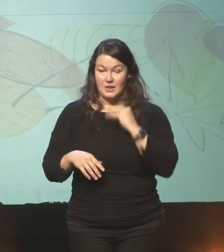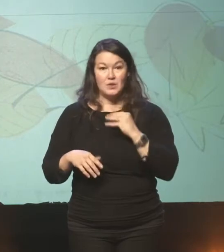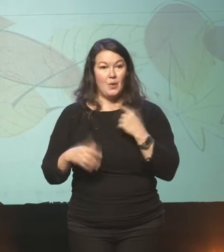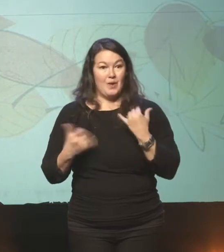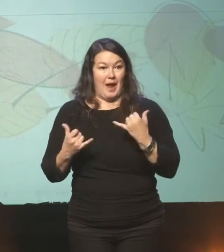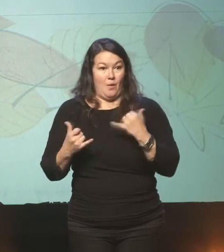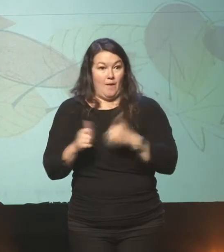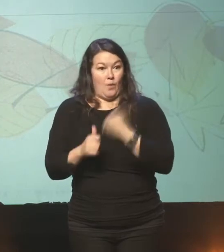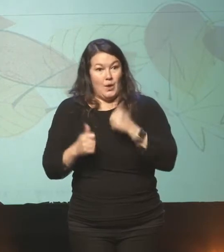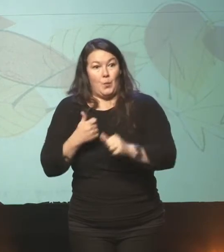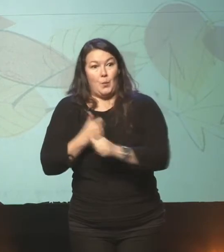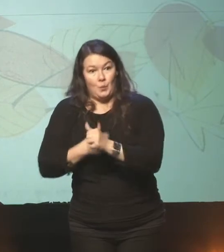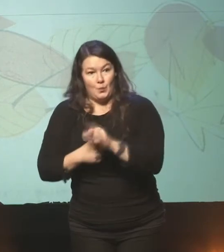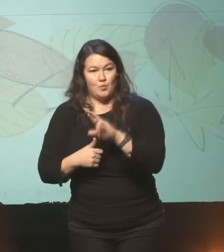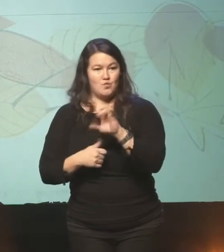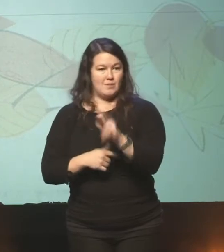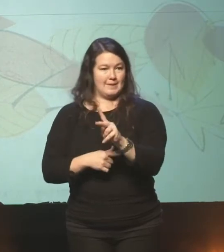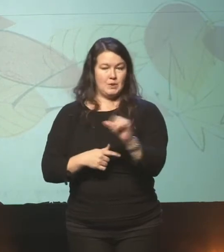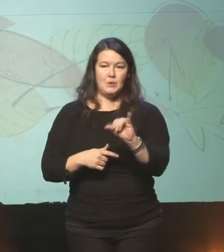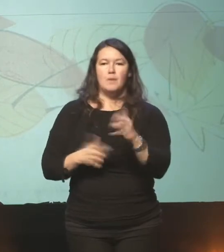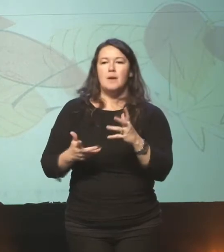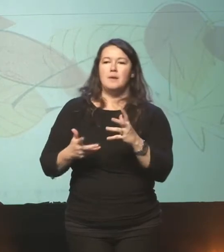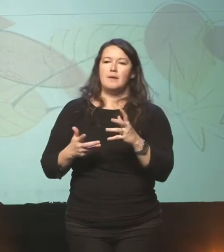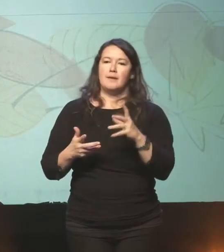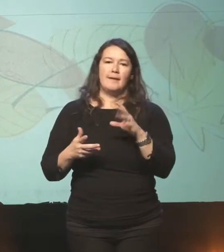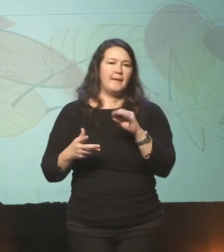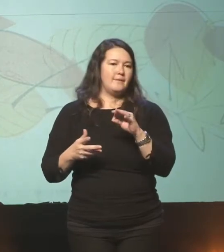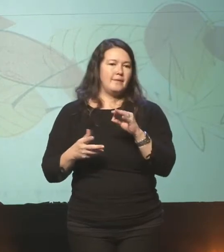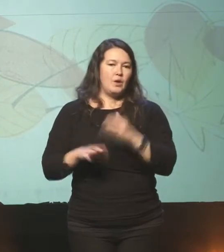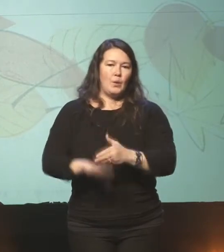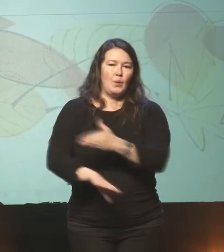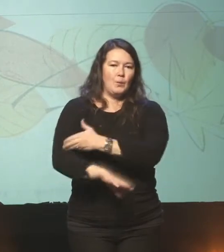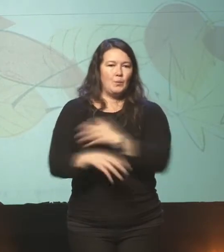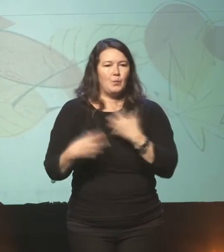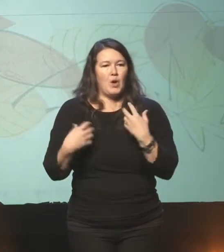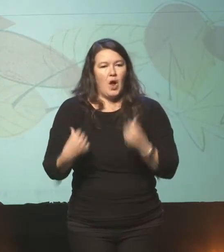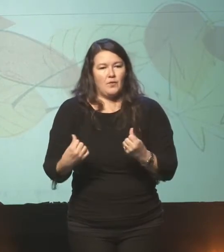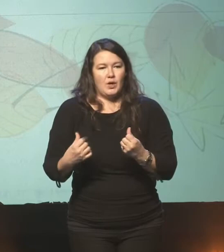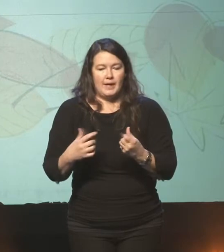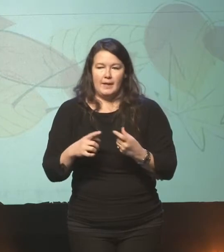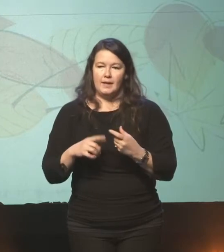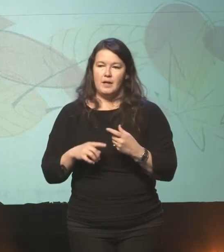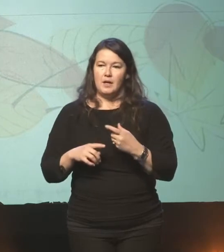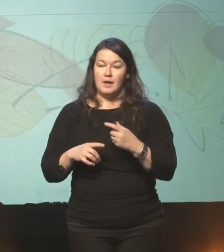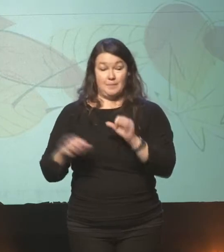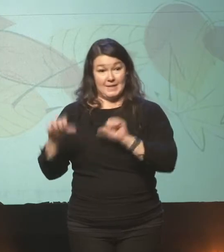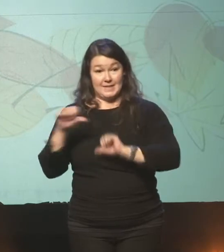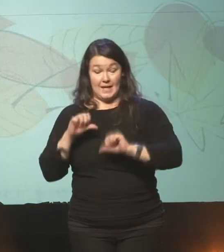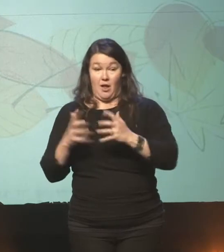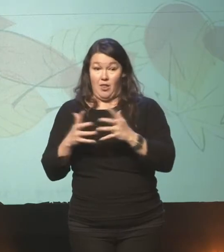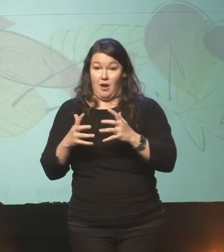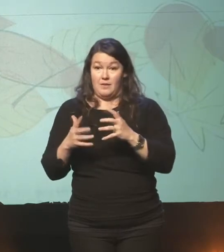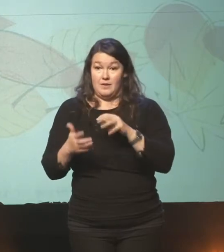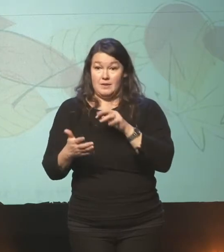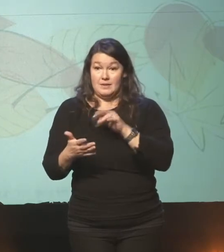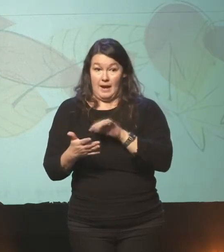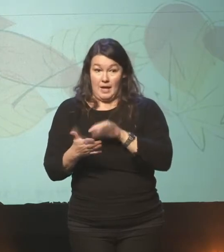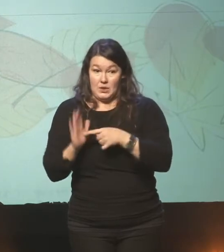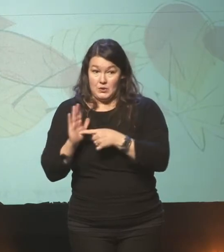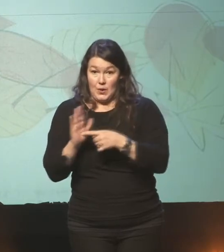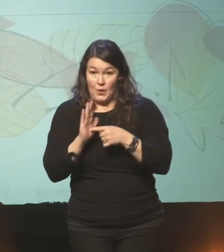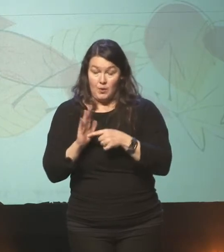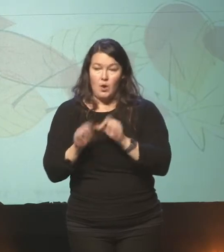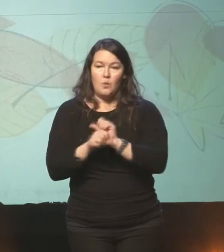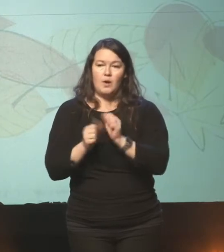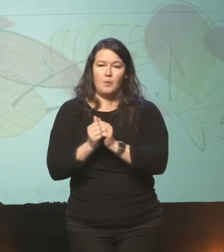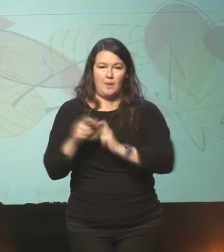happens a lot of times. If you're in recovery, you recognize this. Maybe you're in recovery. The science really, and a lot of studies have shown, and working with